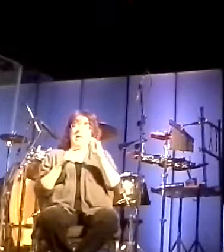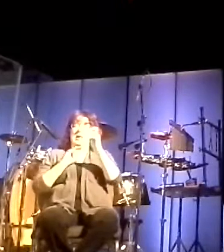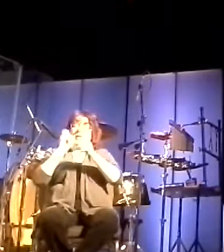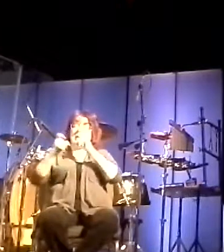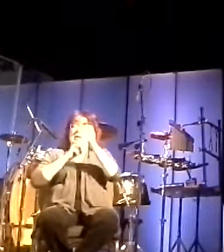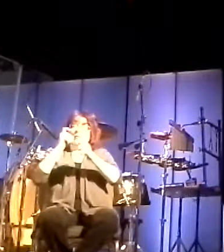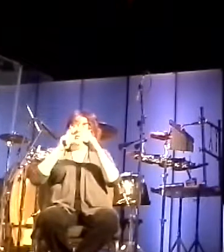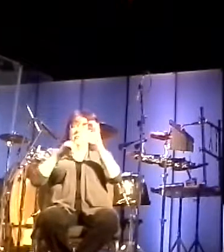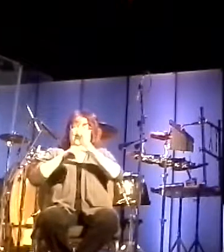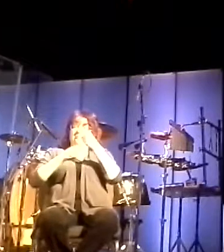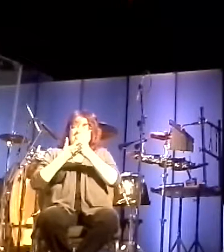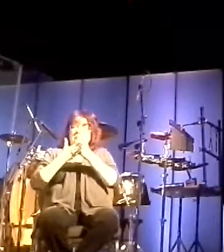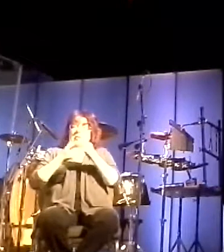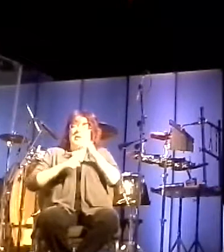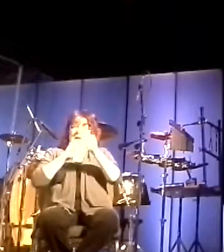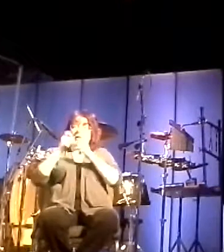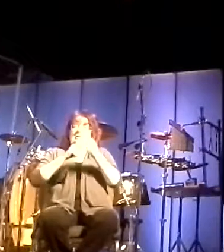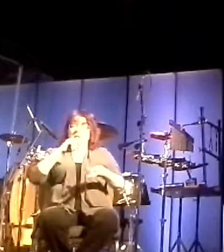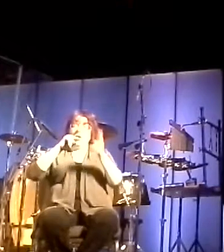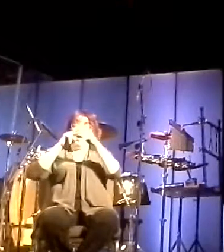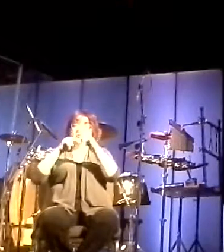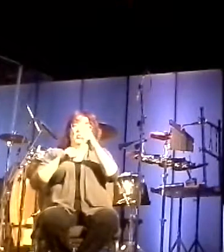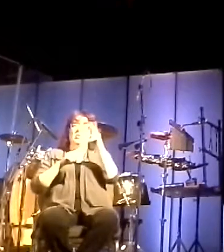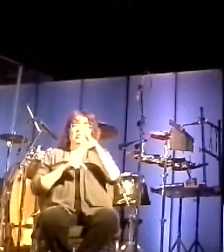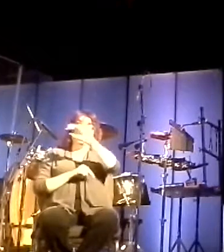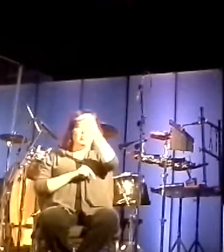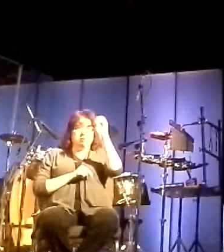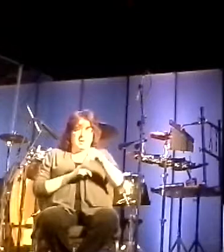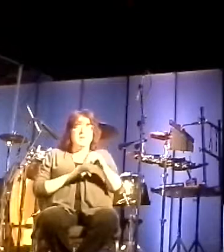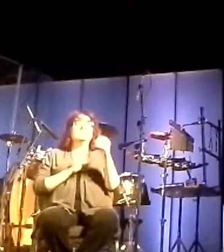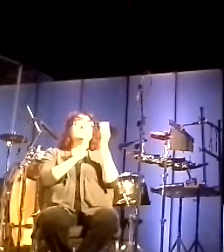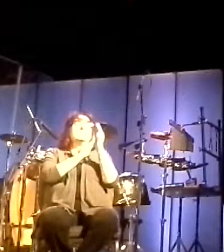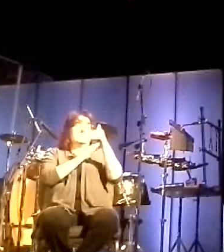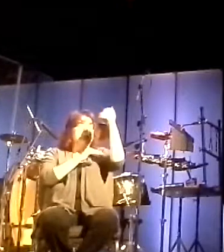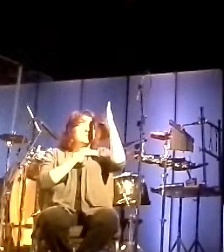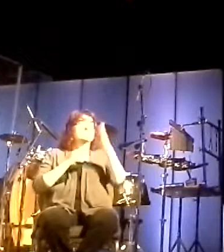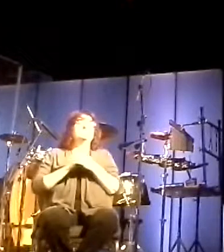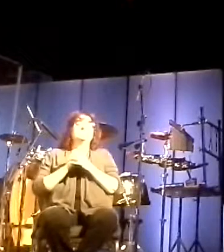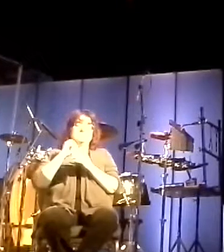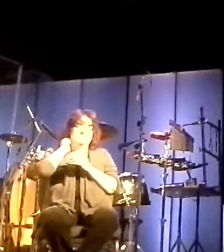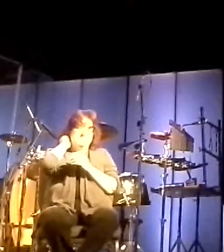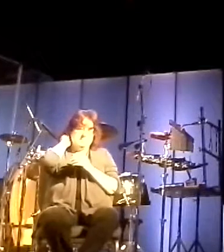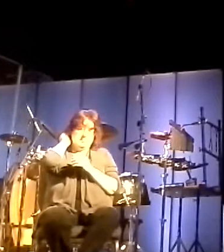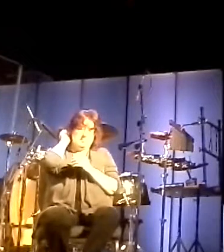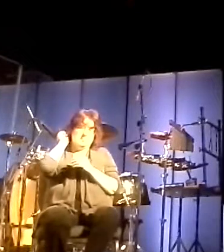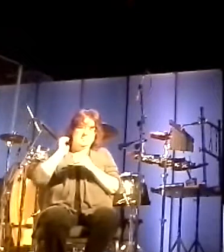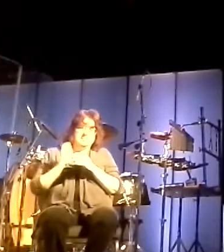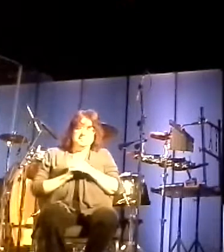in our church family, financial giving, is up 22%. Give God a huge hand for that.